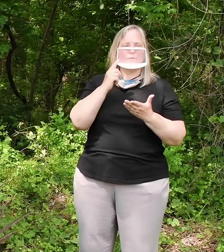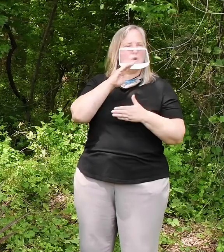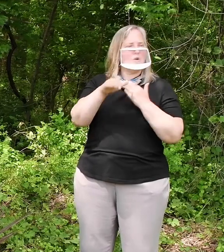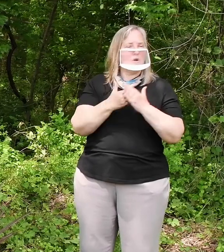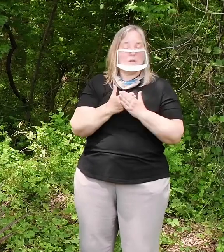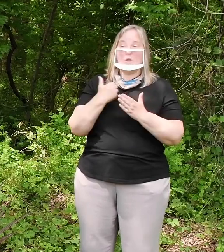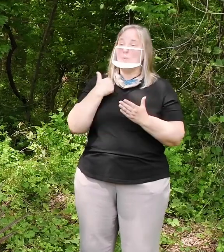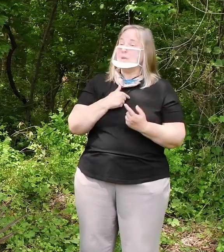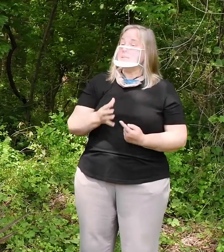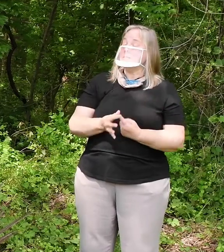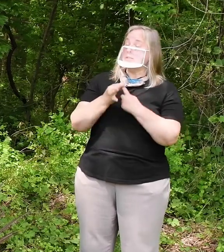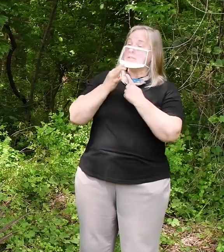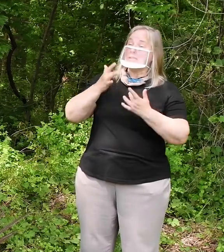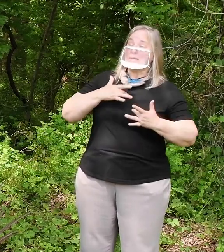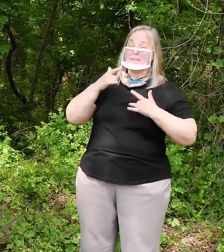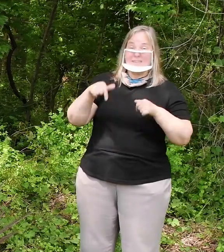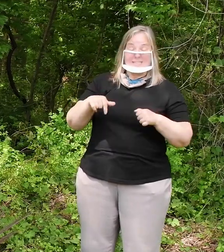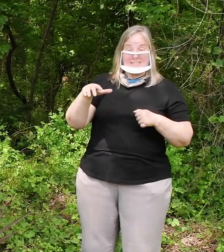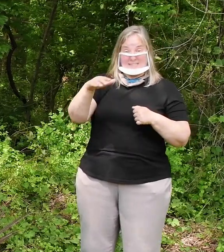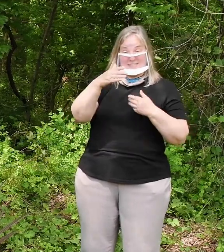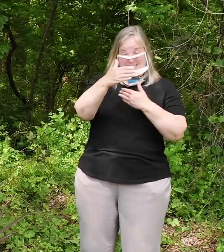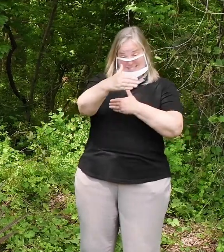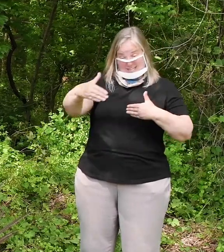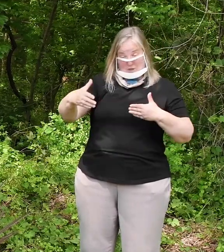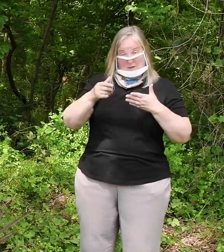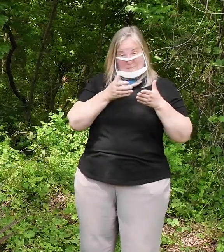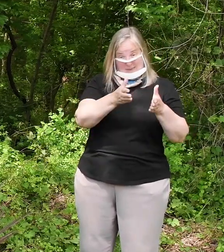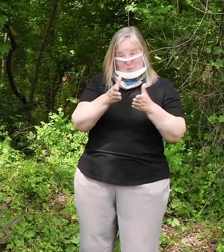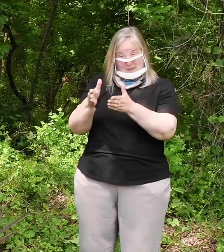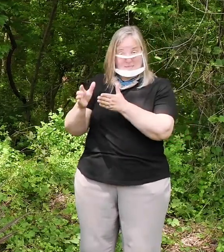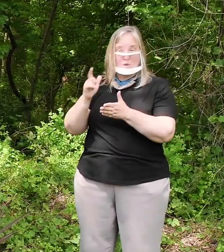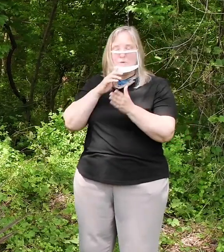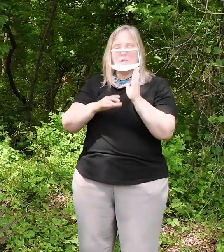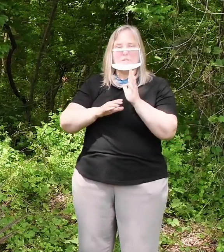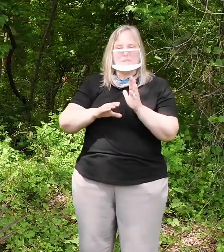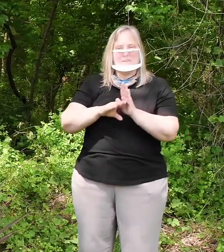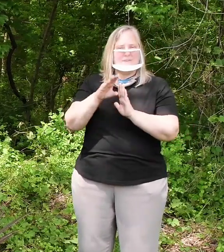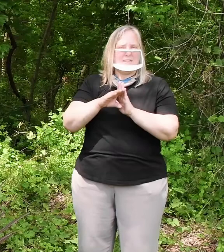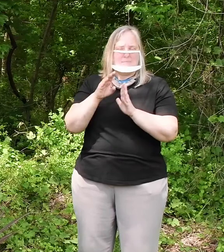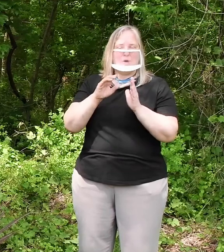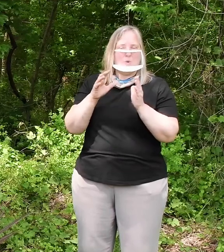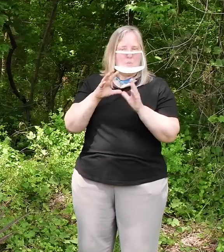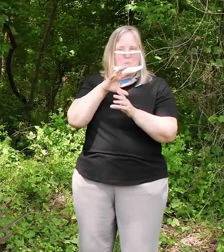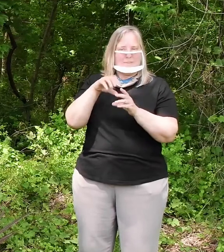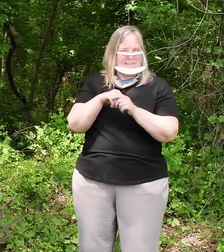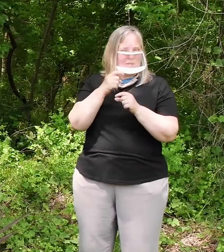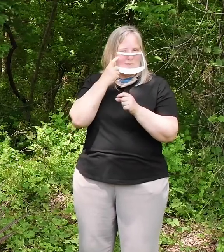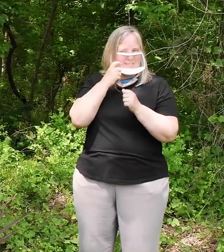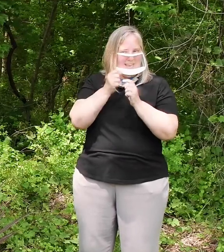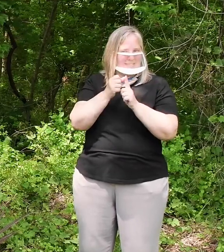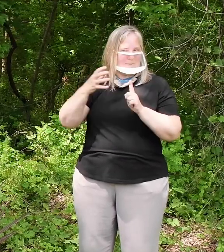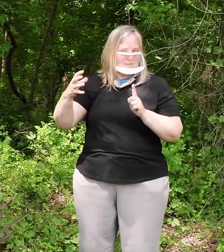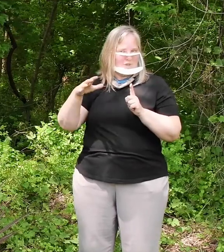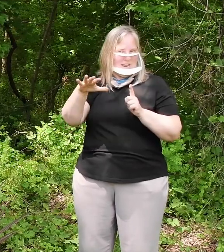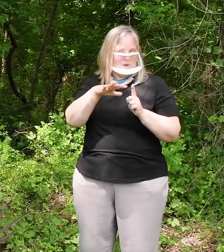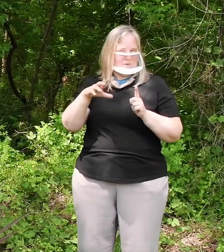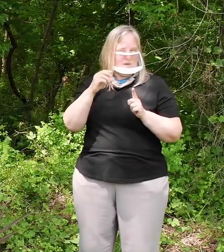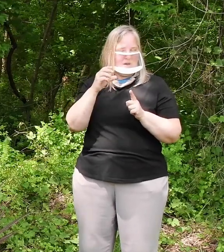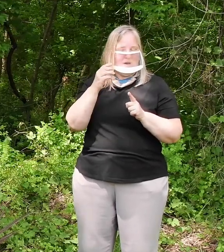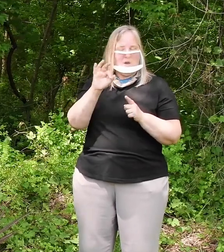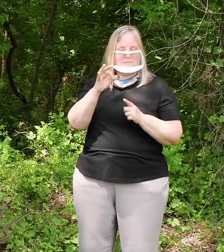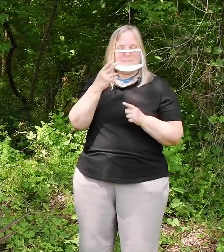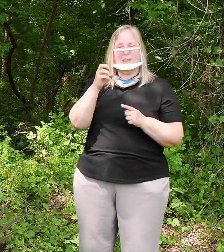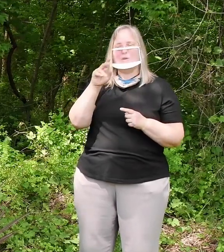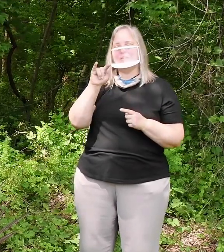are especially excited that this section of pathway will be developed within the recent expansion area of the heritage